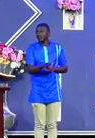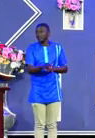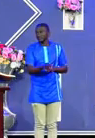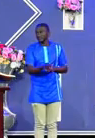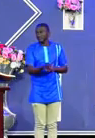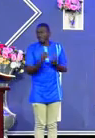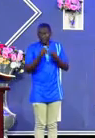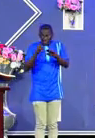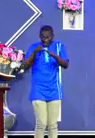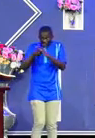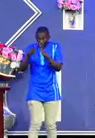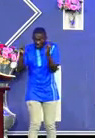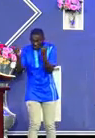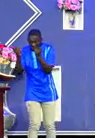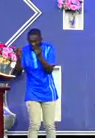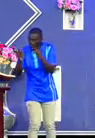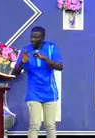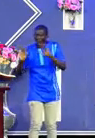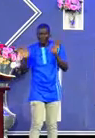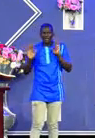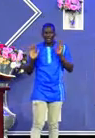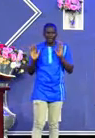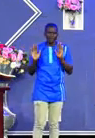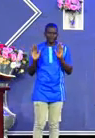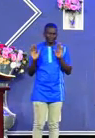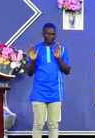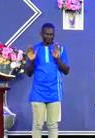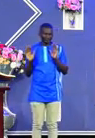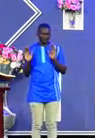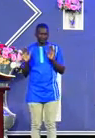die. But not go to the